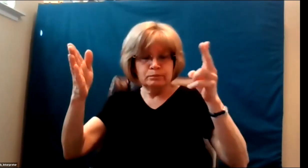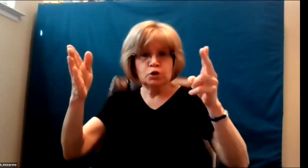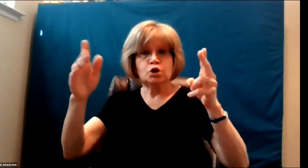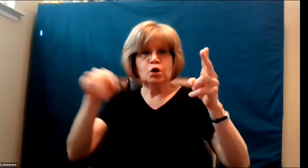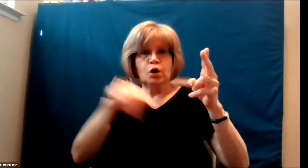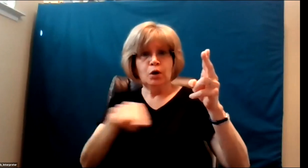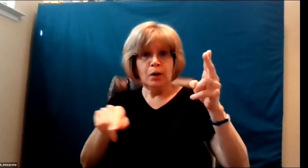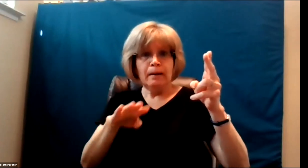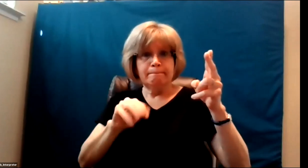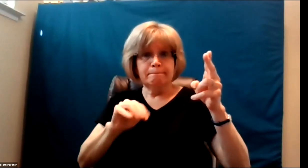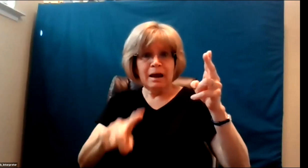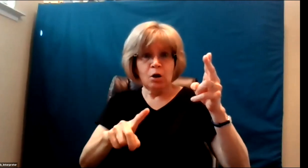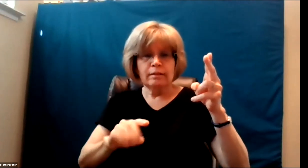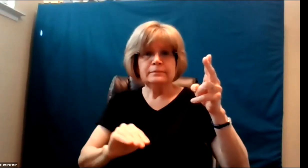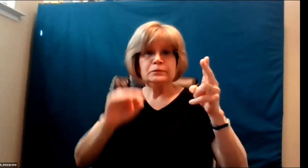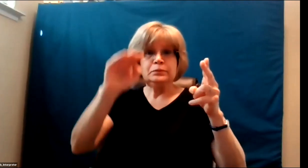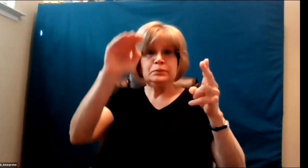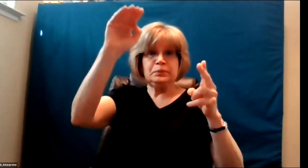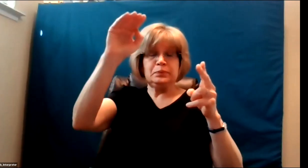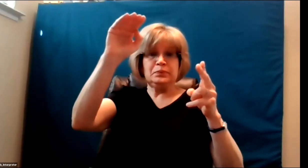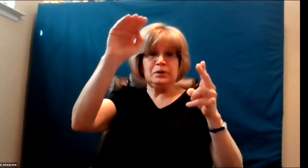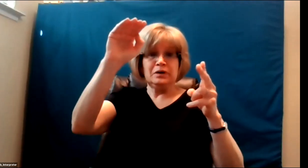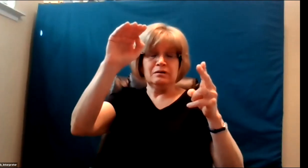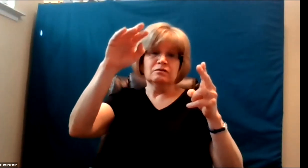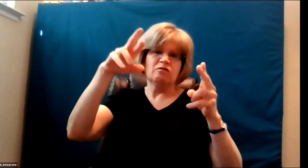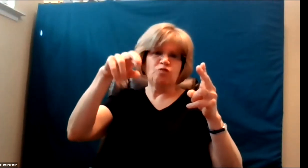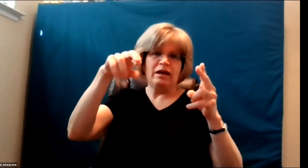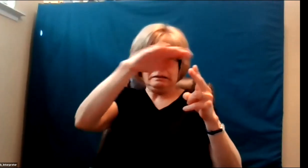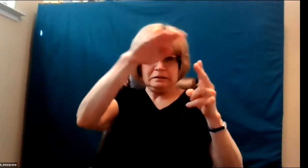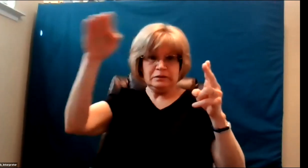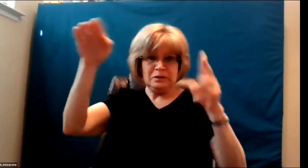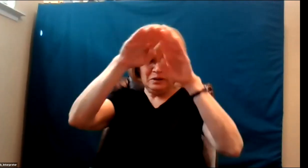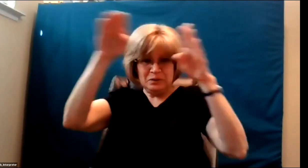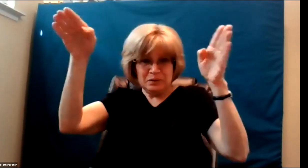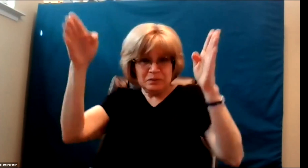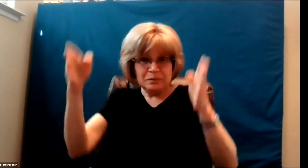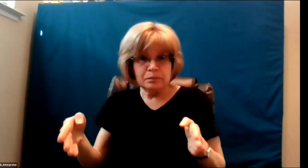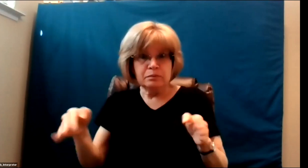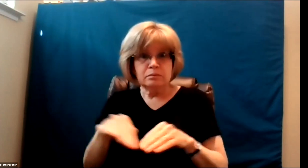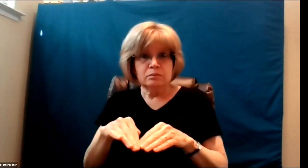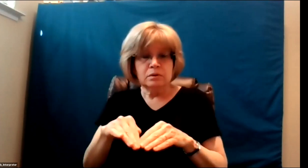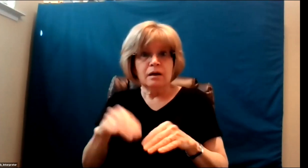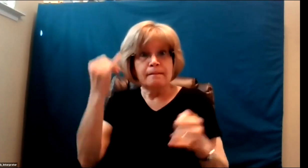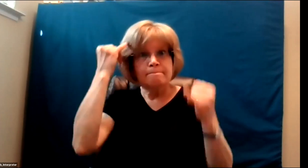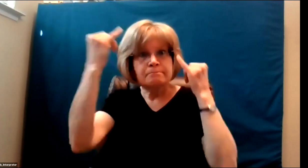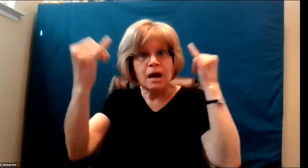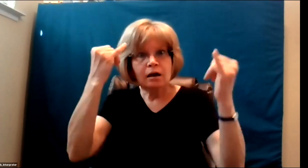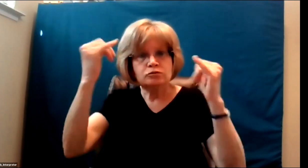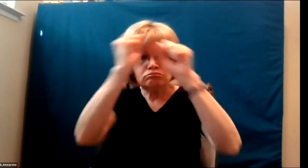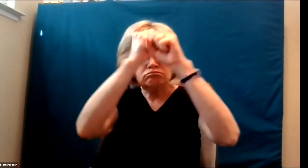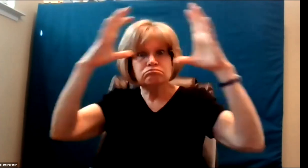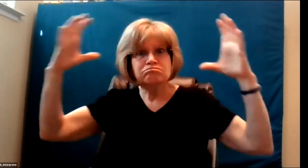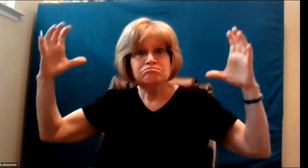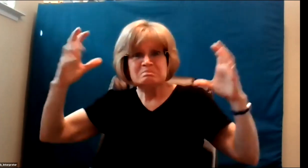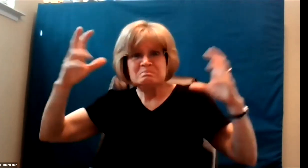border to an area just north of Reading, a huge area. Imagine that